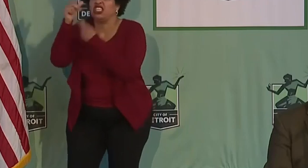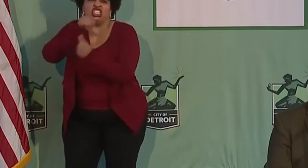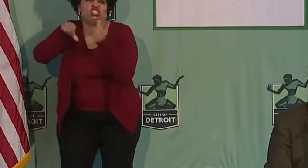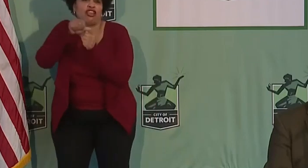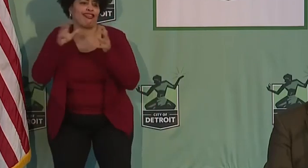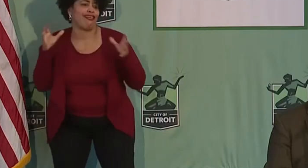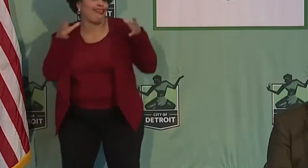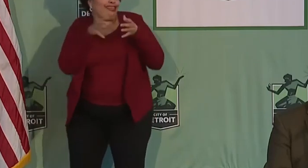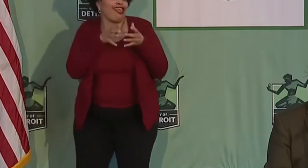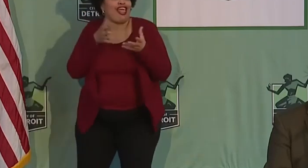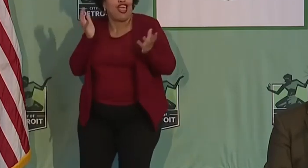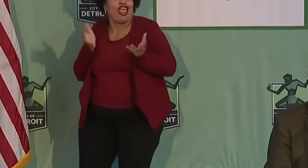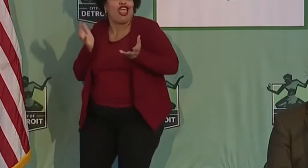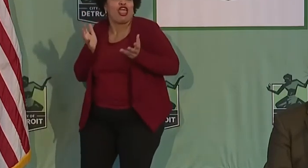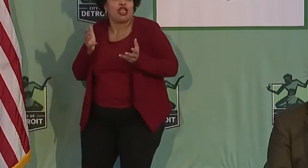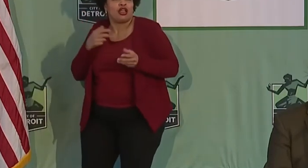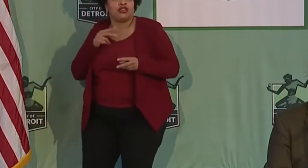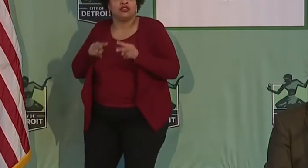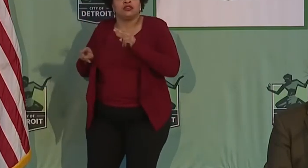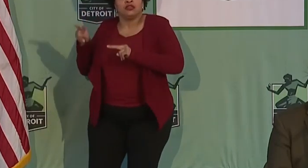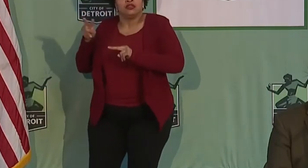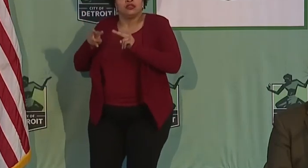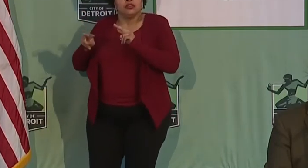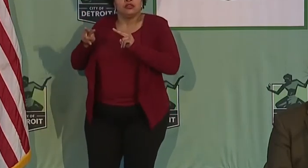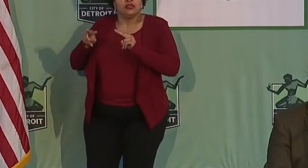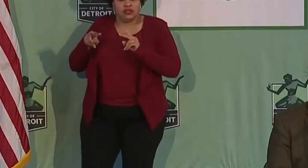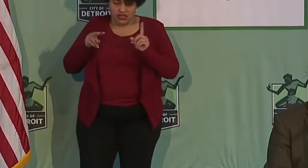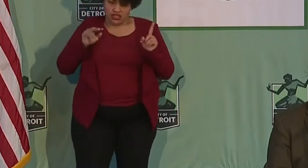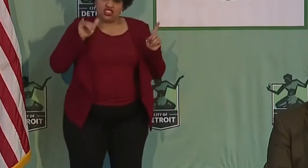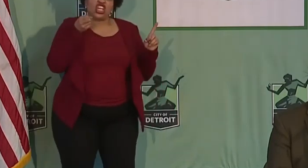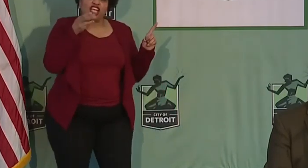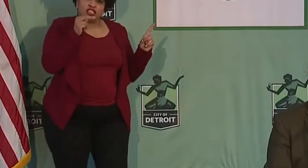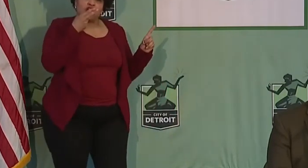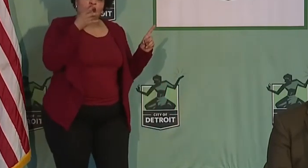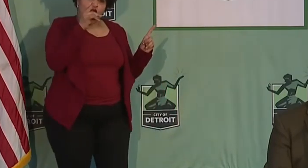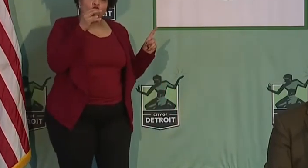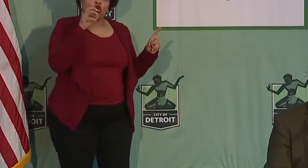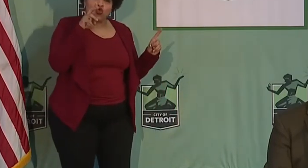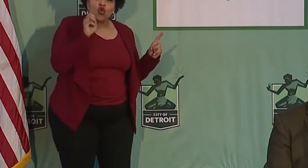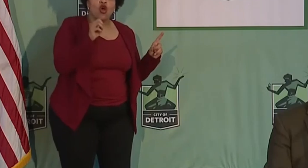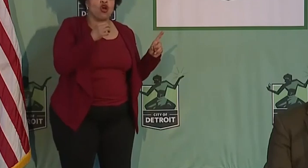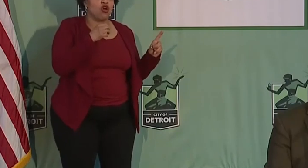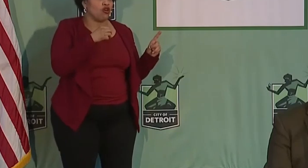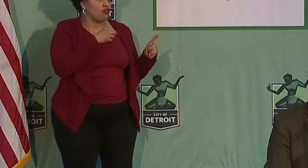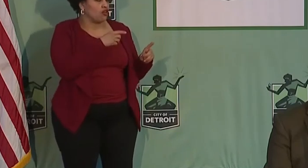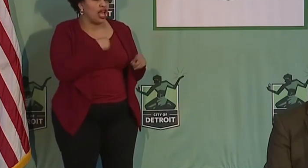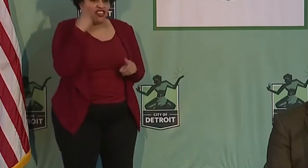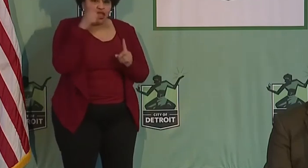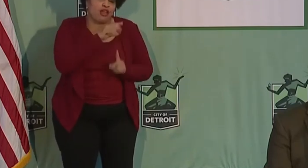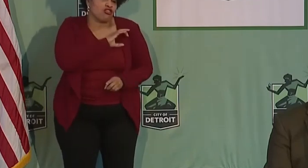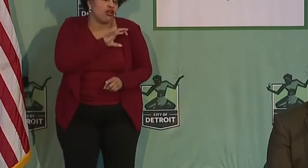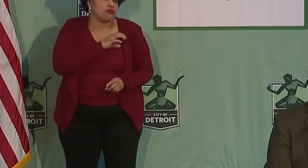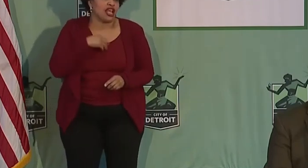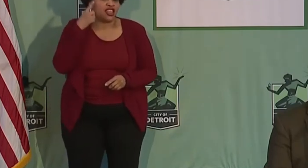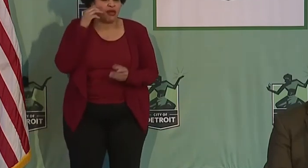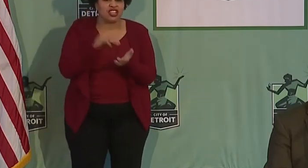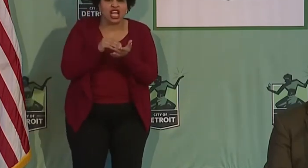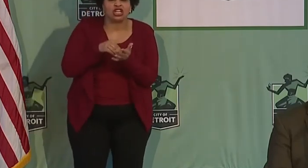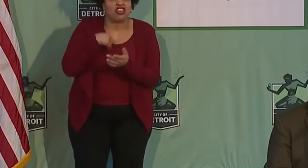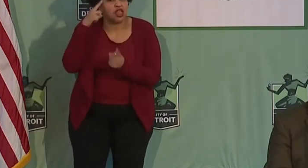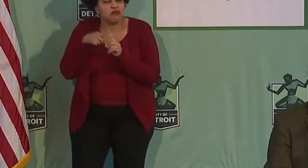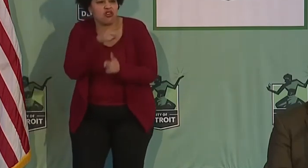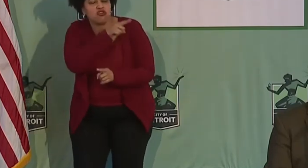country, I think about the Jason Hargroves on the buses, I think about the cops, I think about the nurses and the